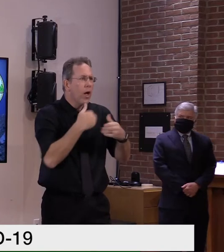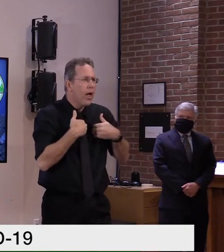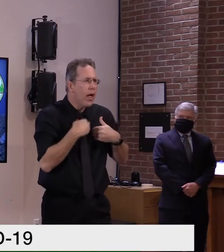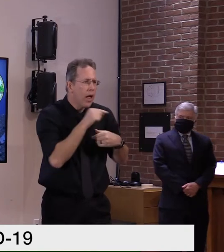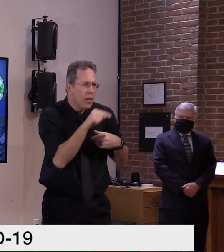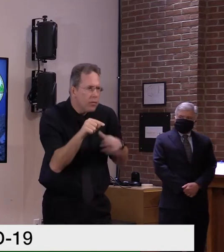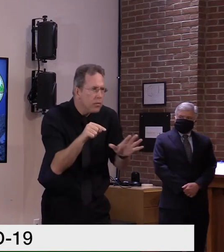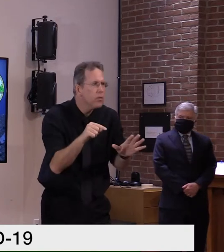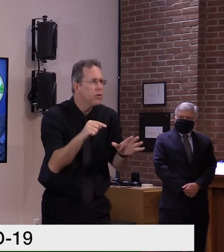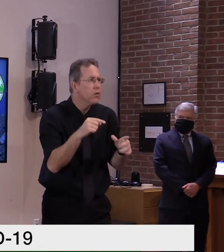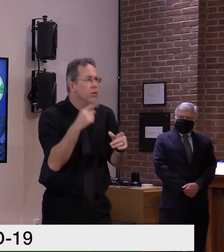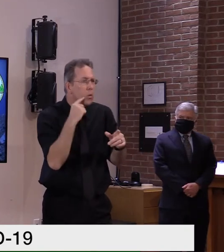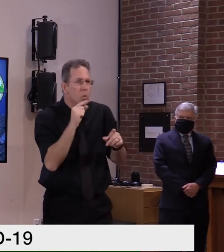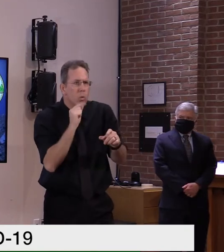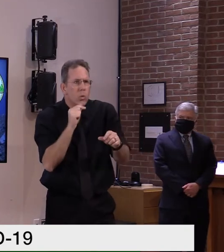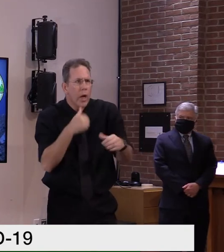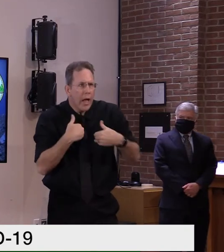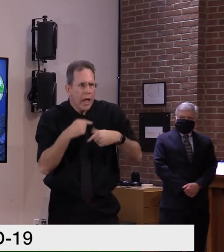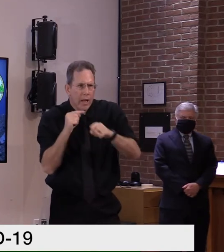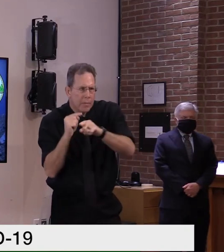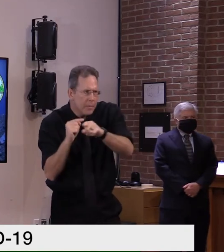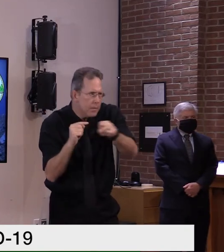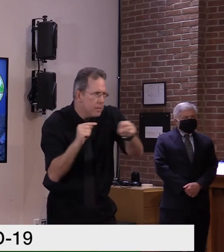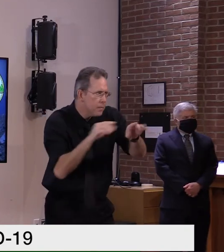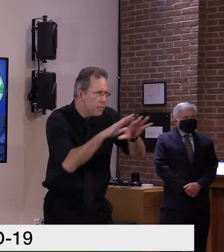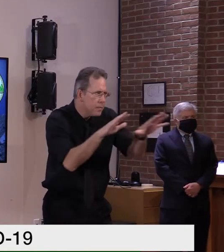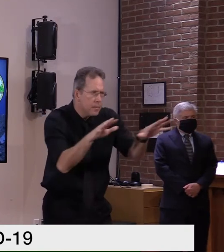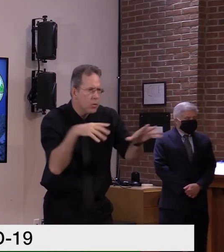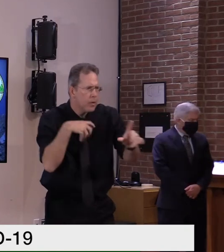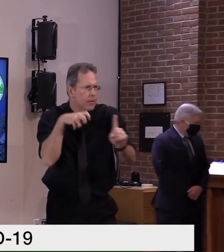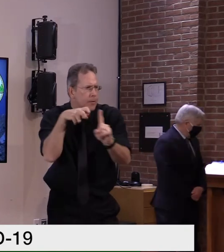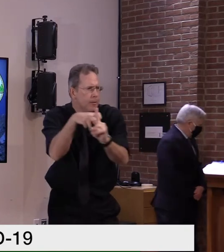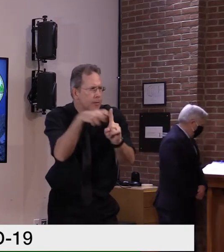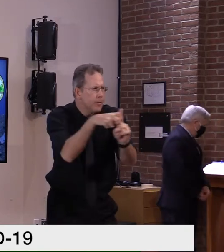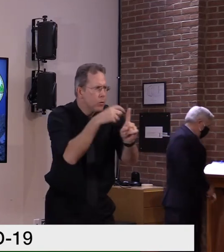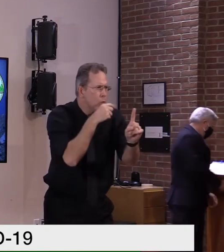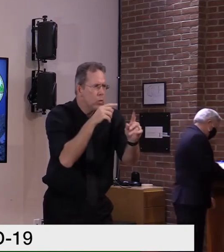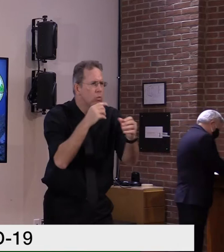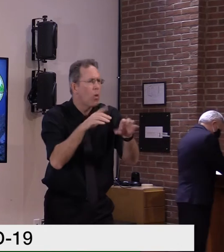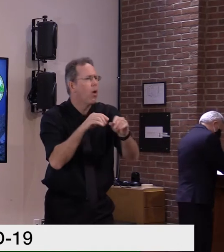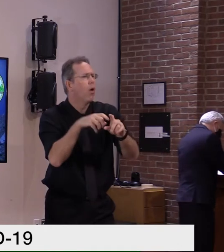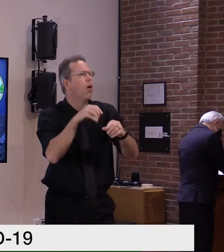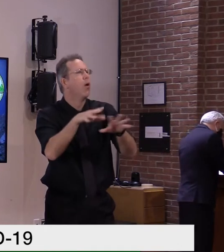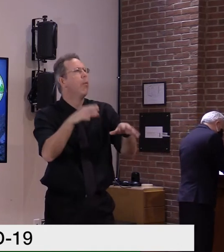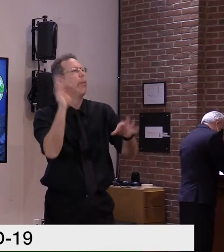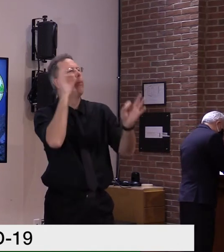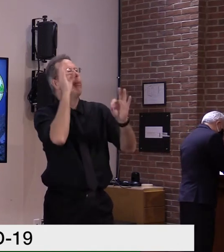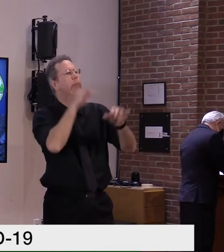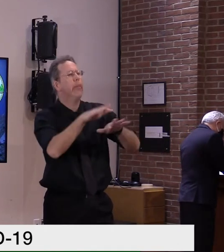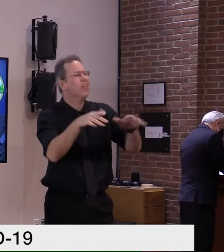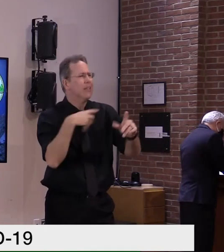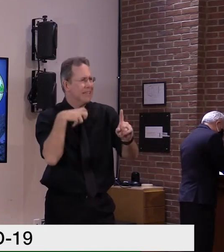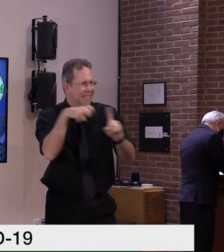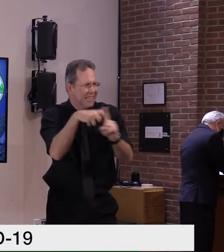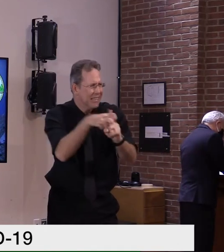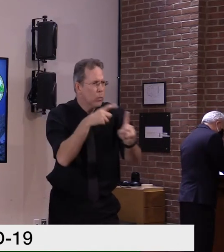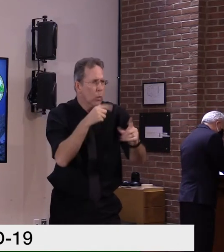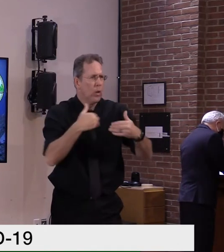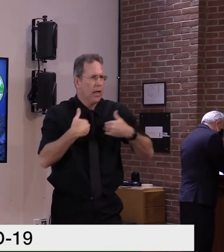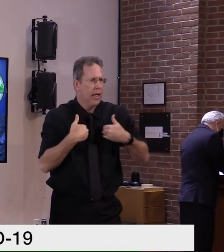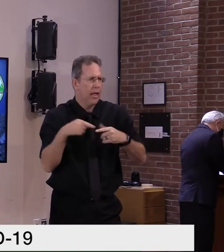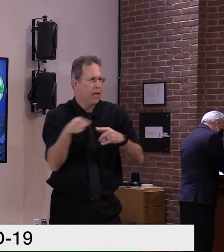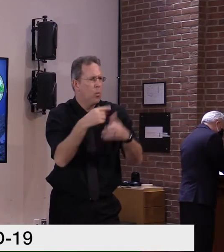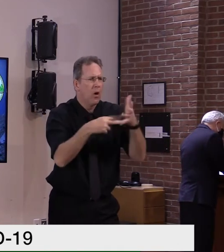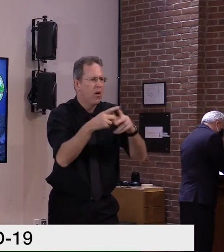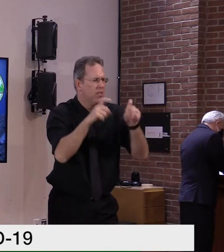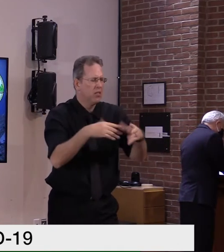that's the goal, really, is to identify all the cases we possibly can in whatever manner we can. So I think Dr.